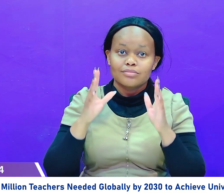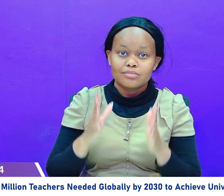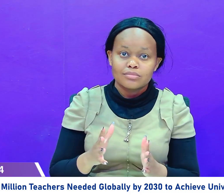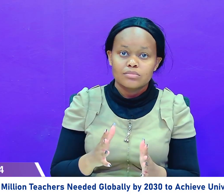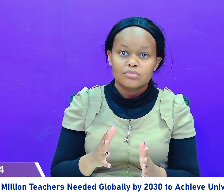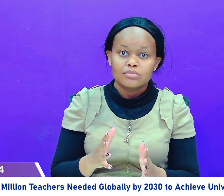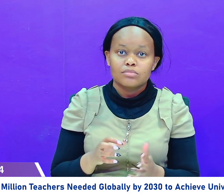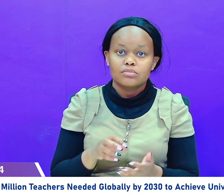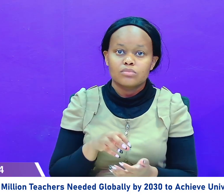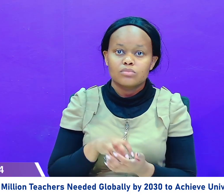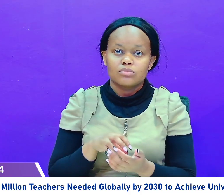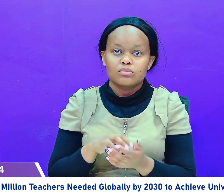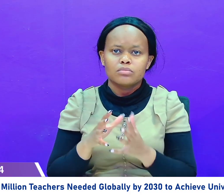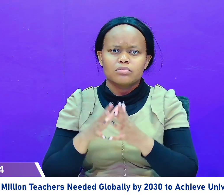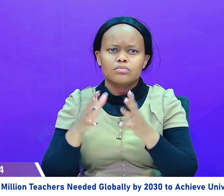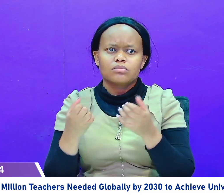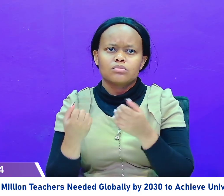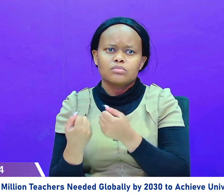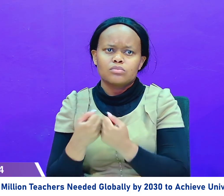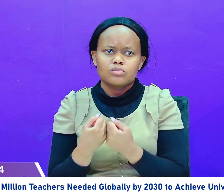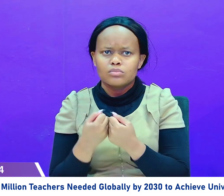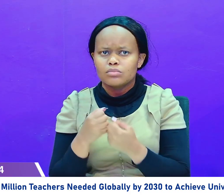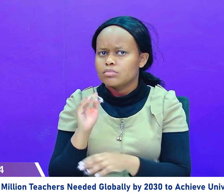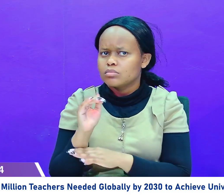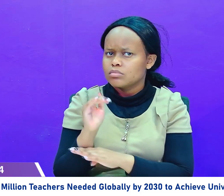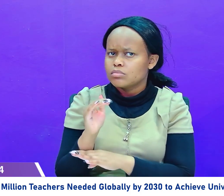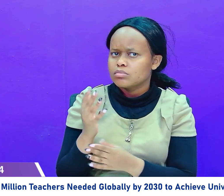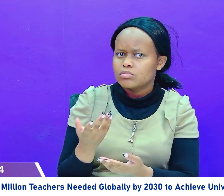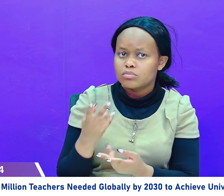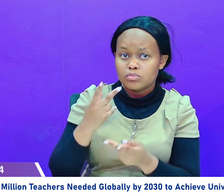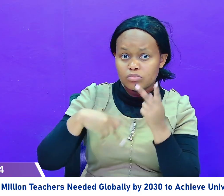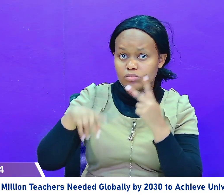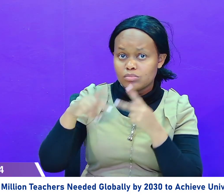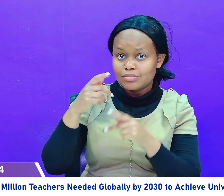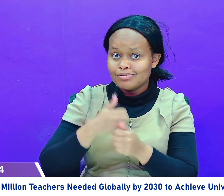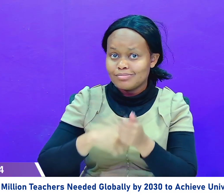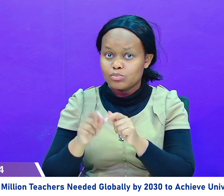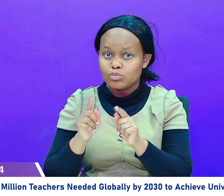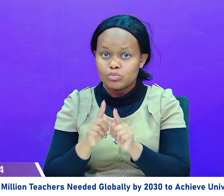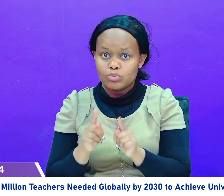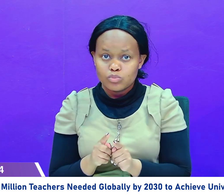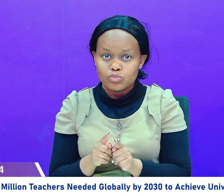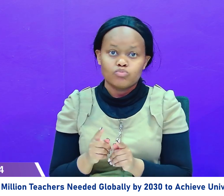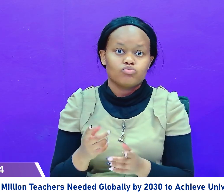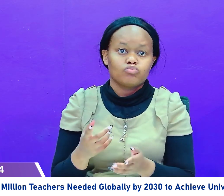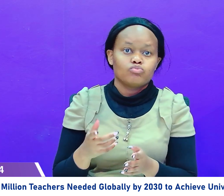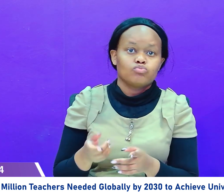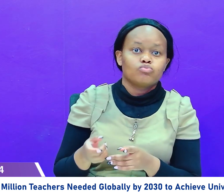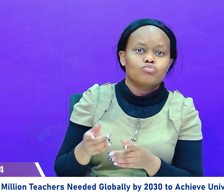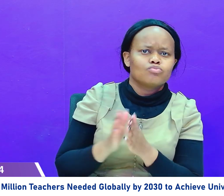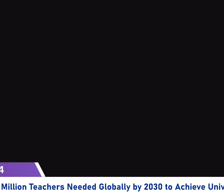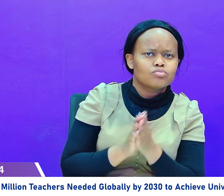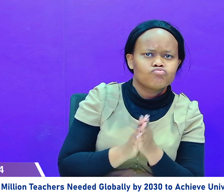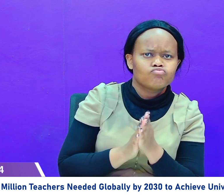The report highlights that sub-Saharan Africa's fast-growing youth population and high teacher attrition rates pose